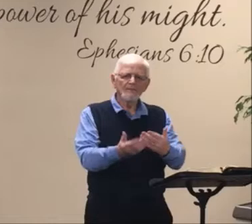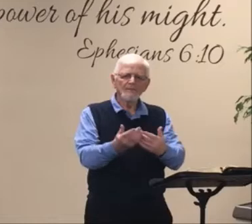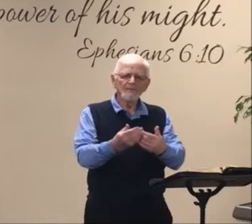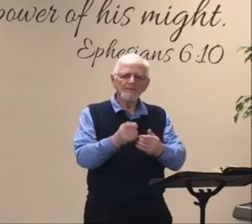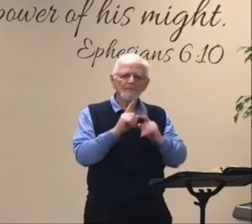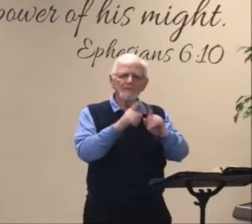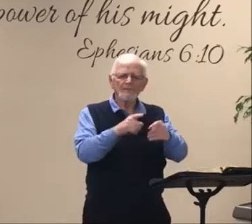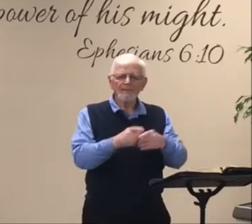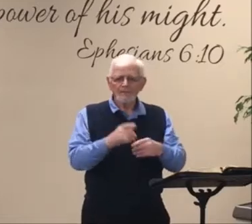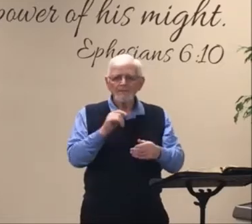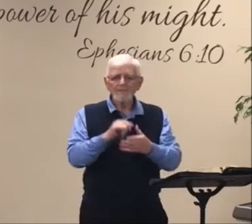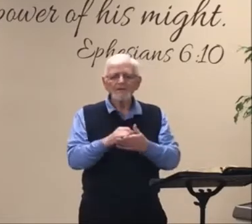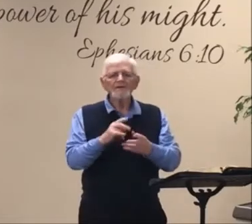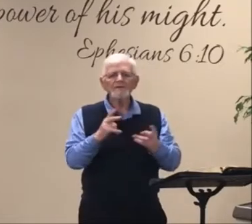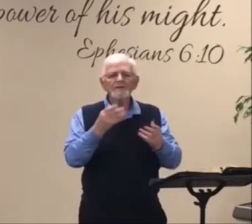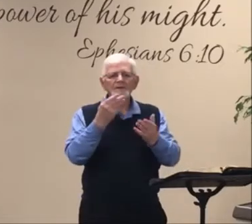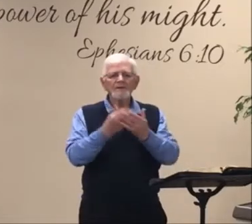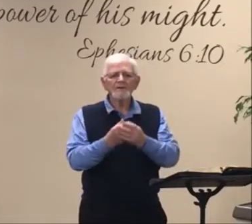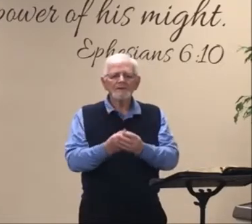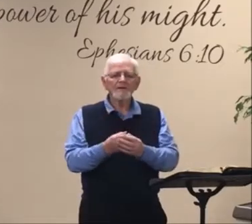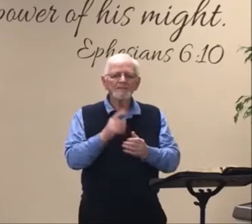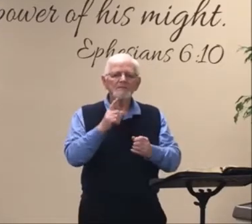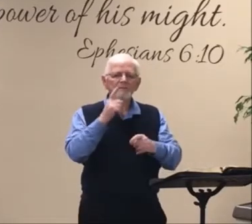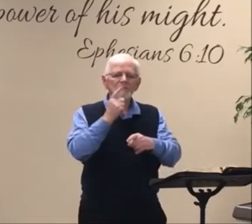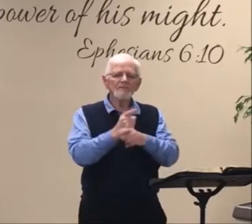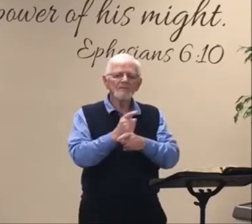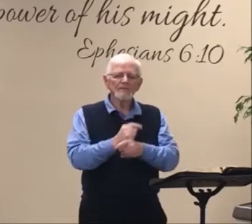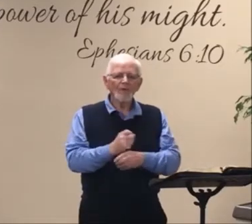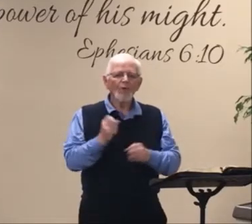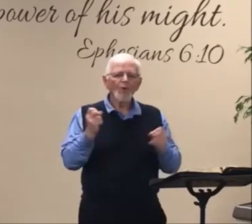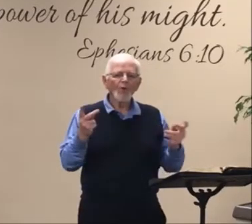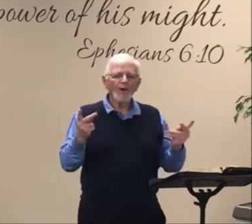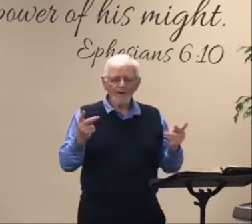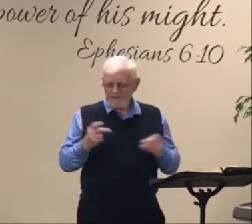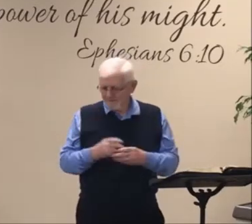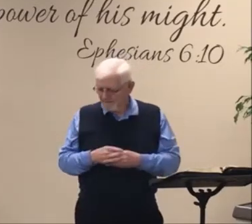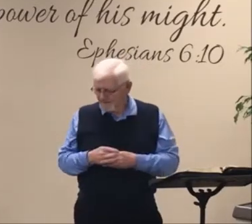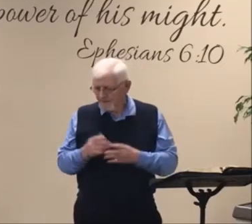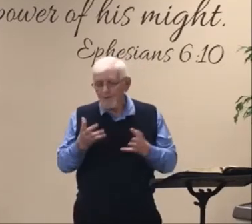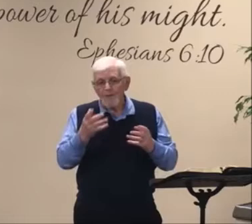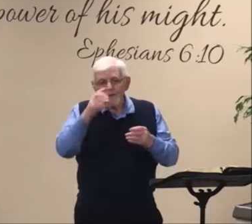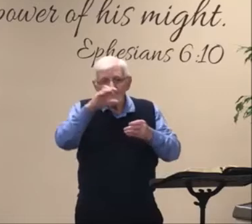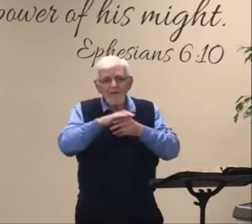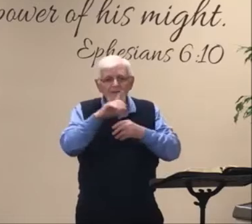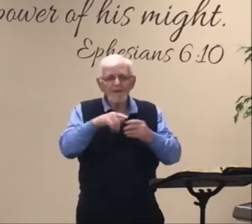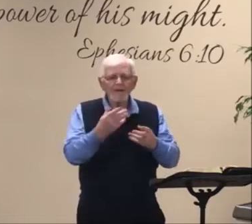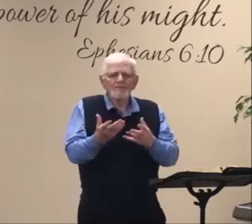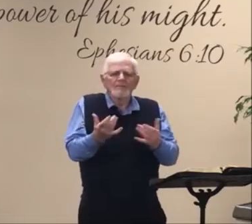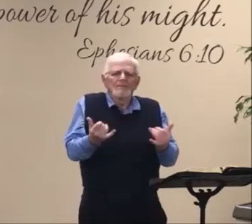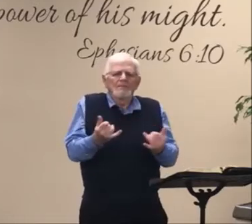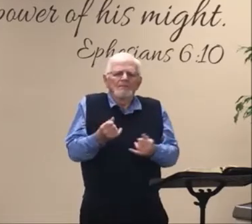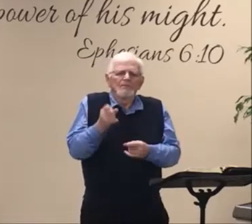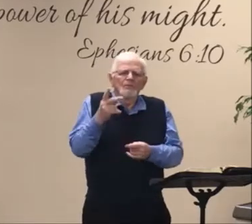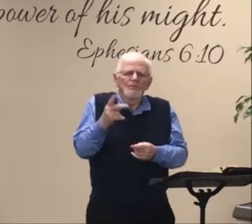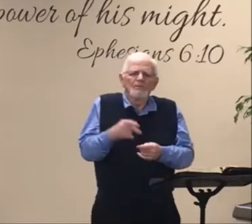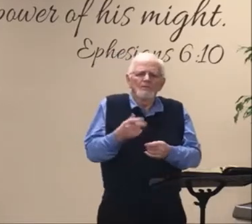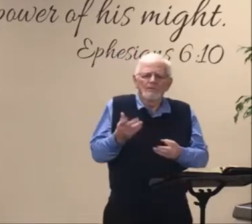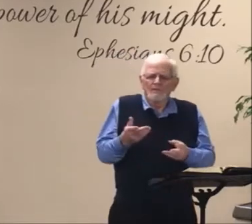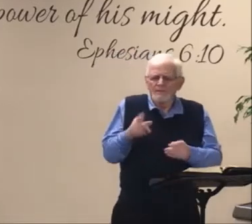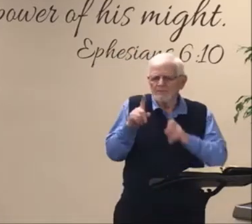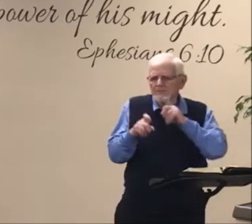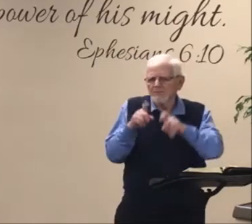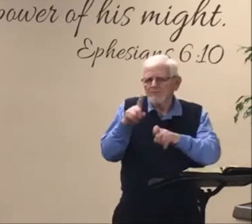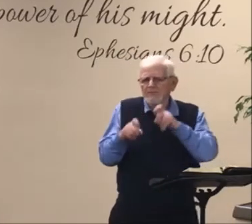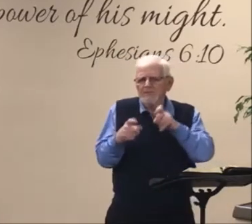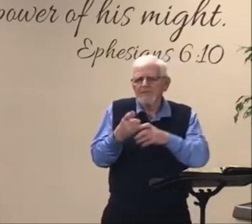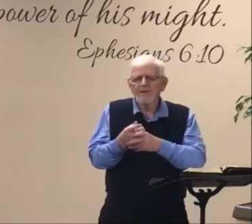good. Yeah, I've been looking at that, and I think that's right. Okay. What do you believe about this? And I said, well, yeah, I believe about that